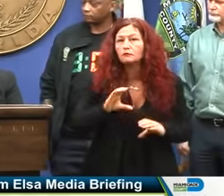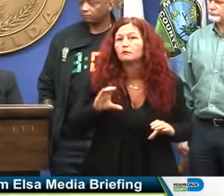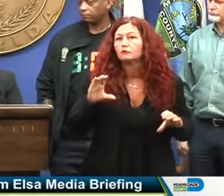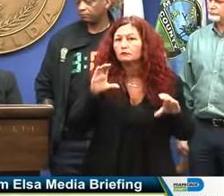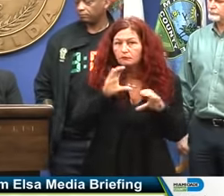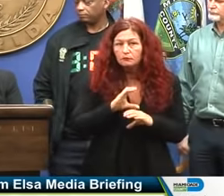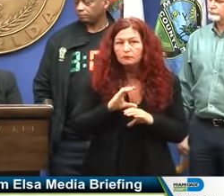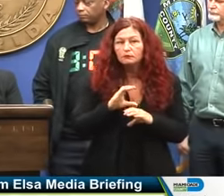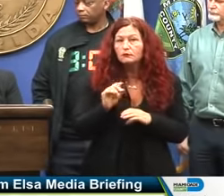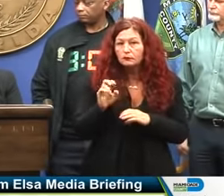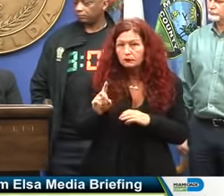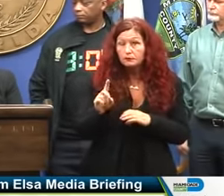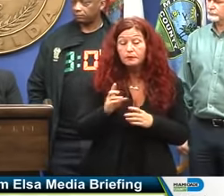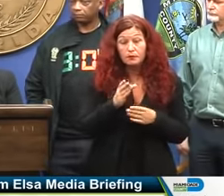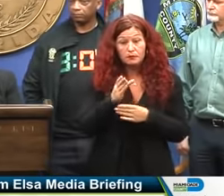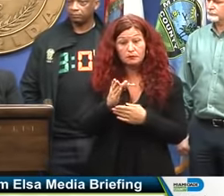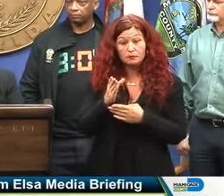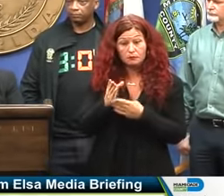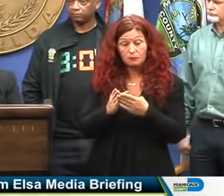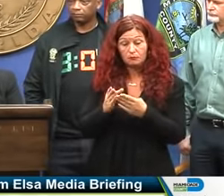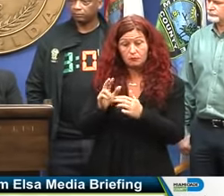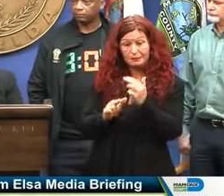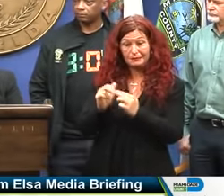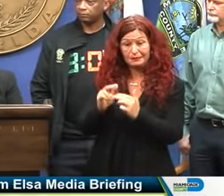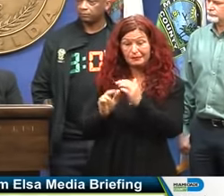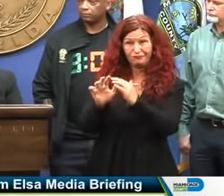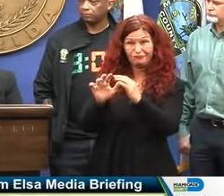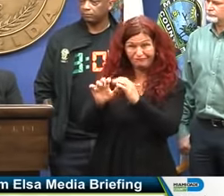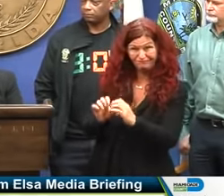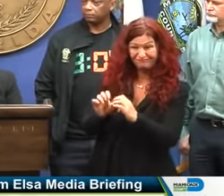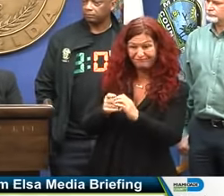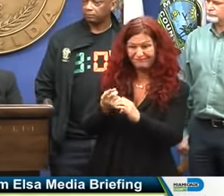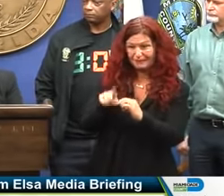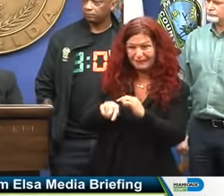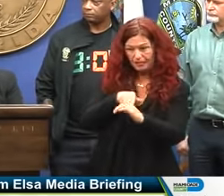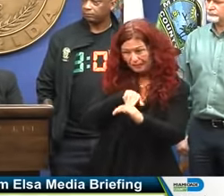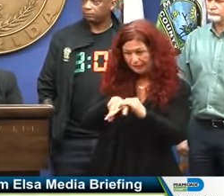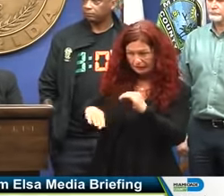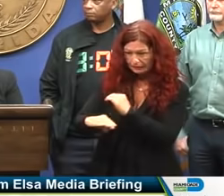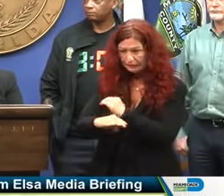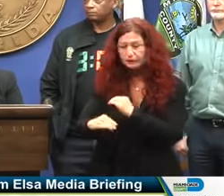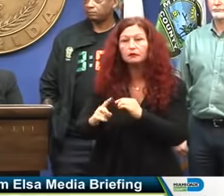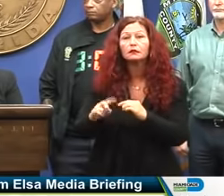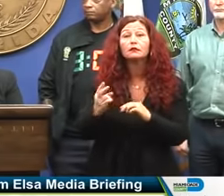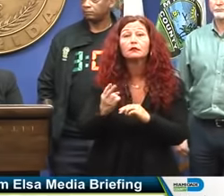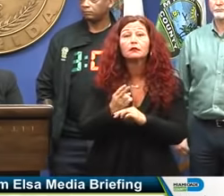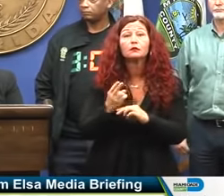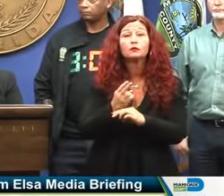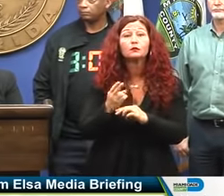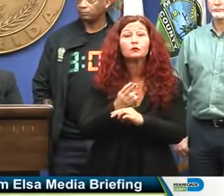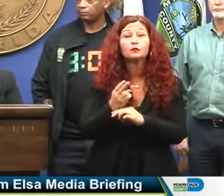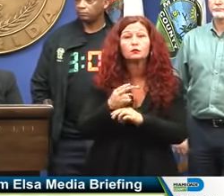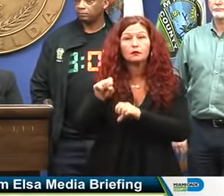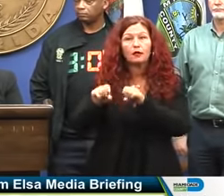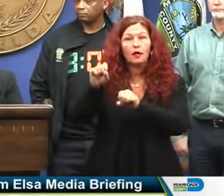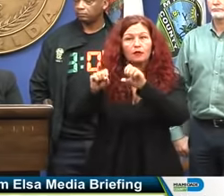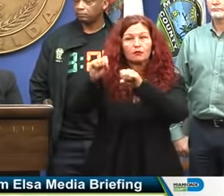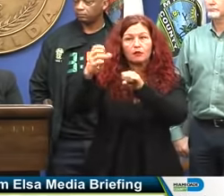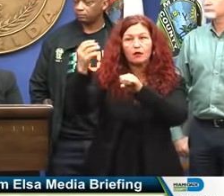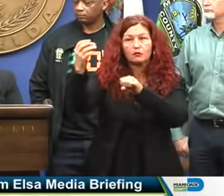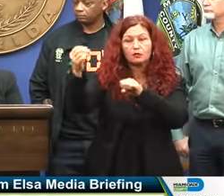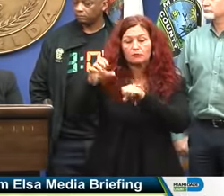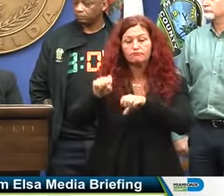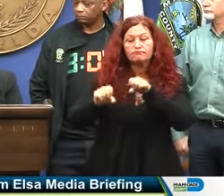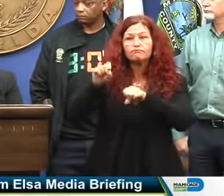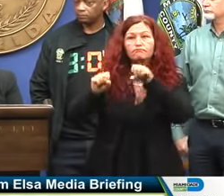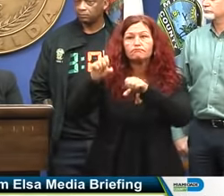the teams, they used ladders on high-lift cranes, and they placed live animal traps on the balconies at